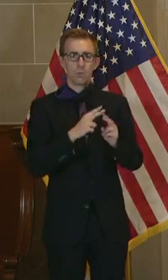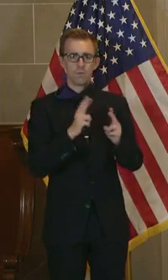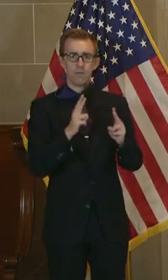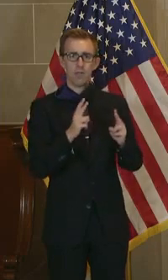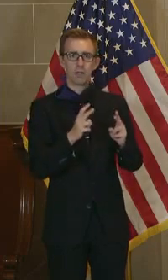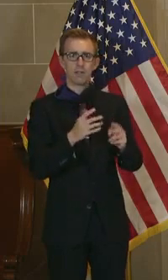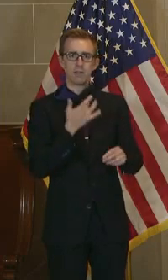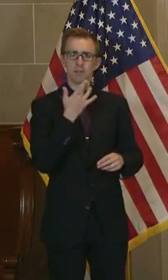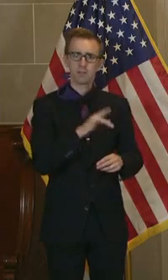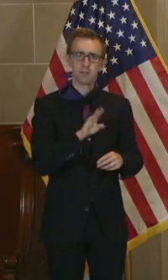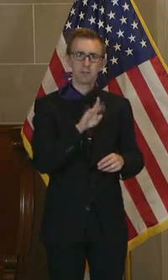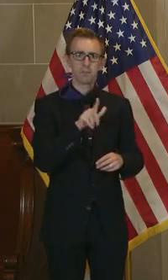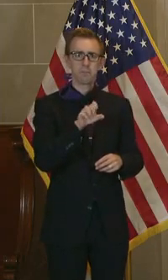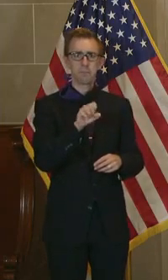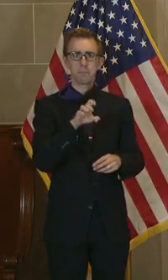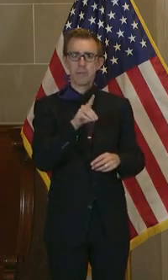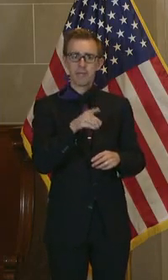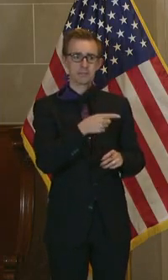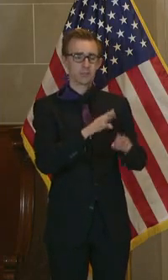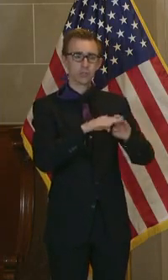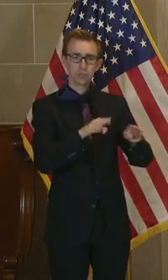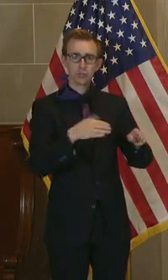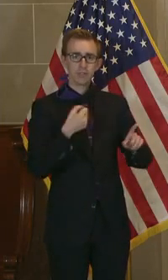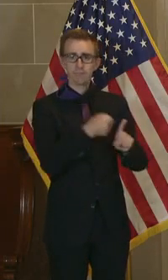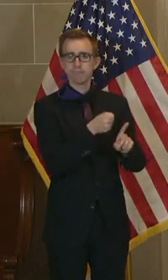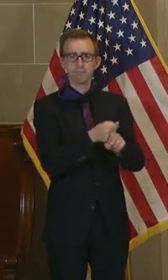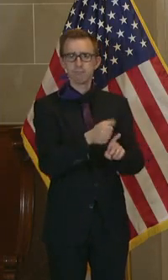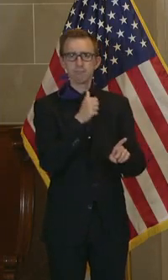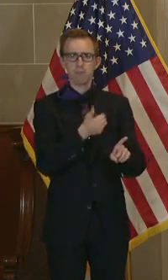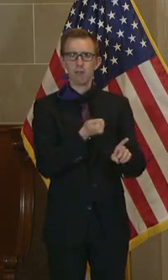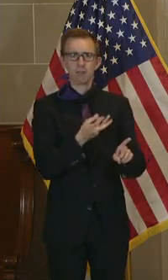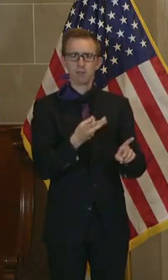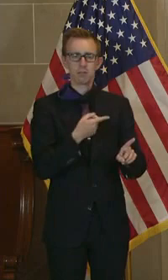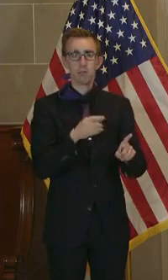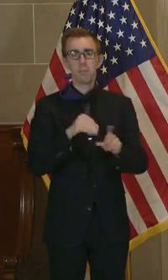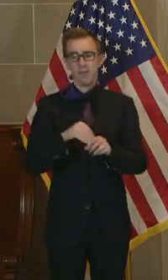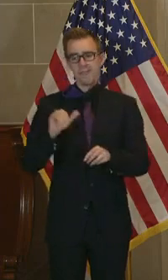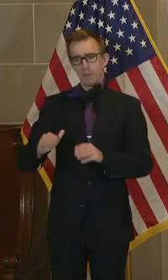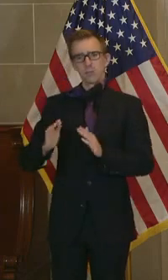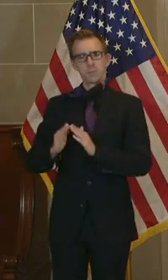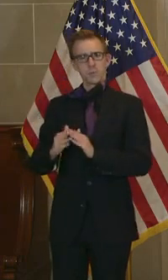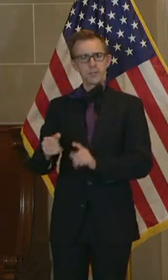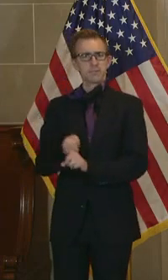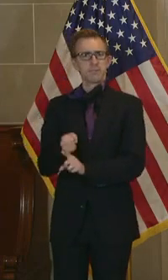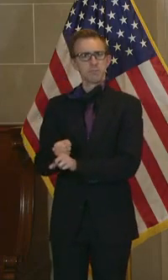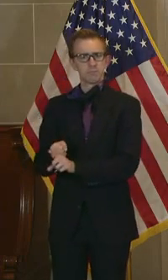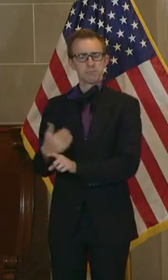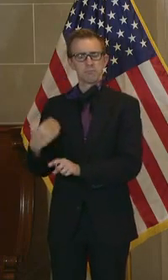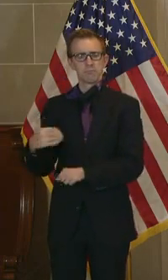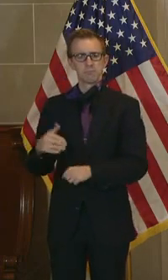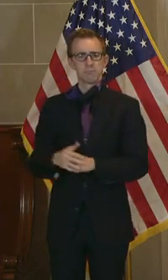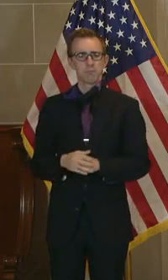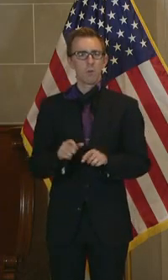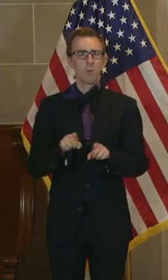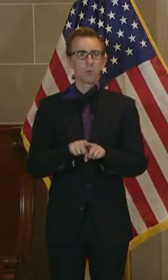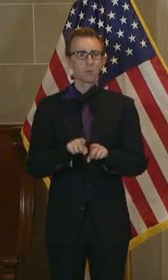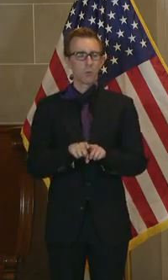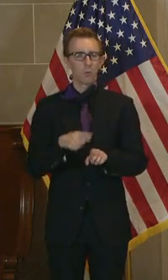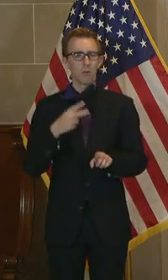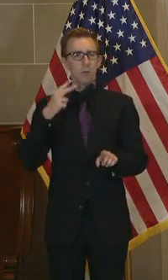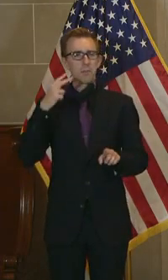to not have a high caseload for children, but in these communities we are. We've also been in touch with the Mexican